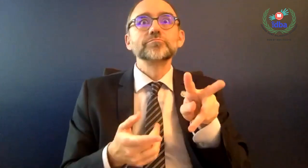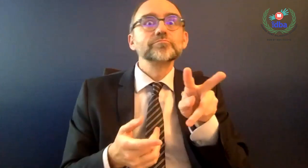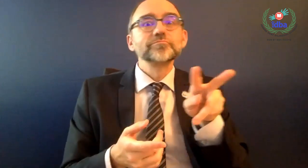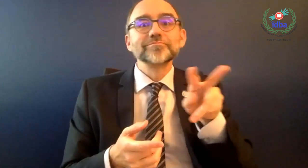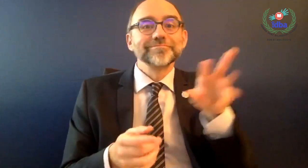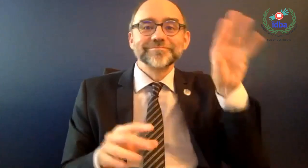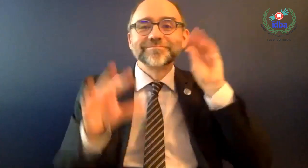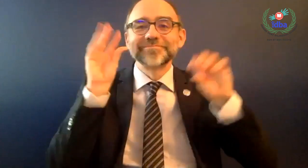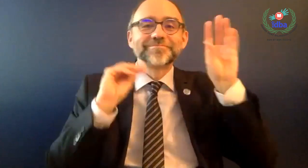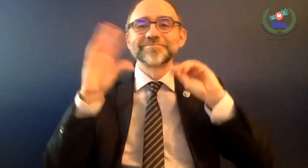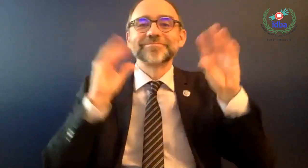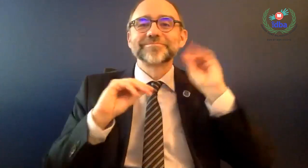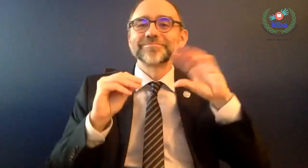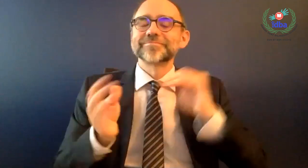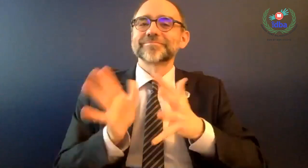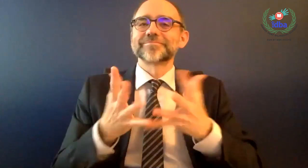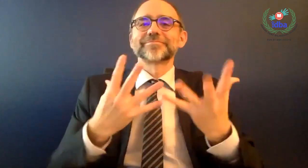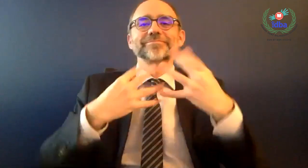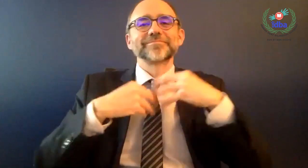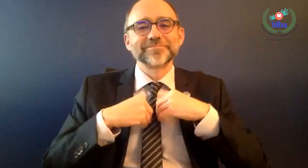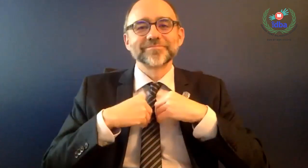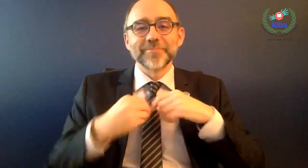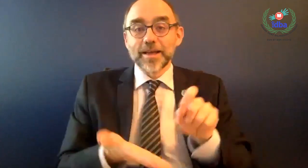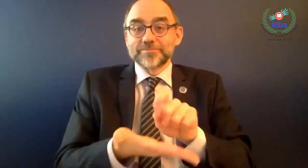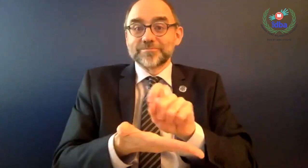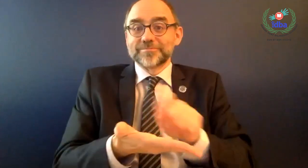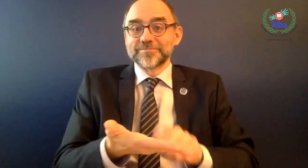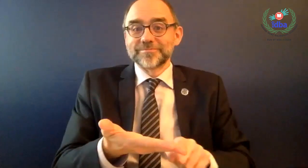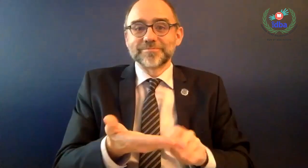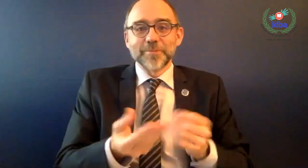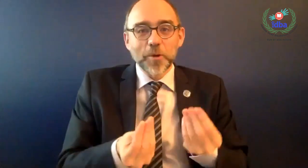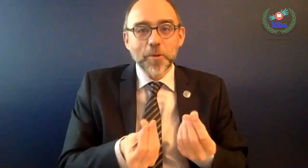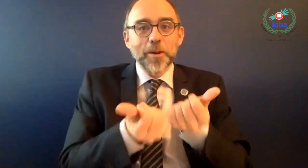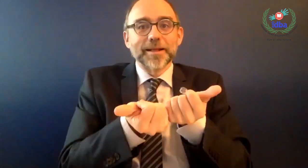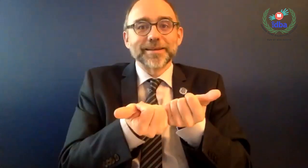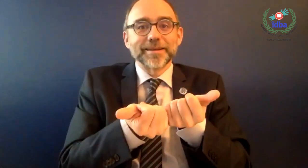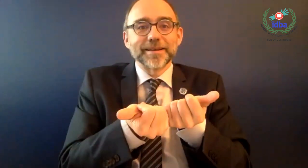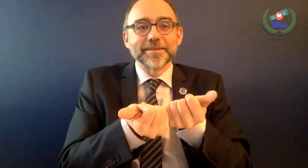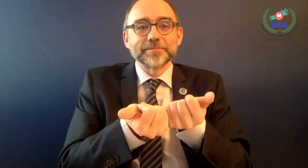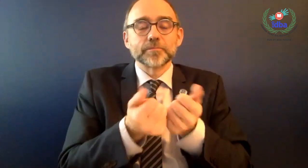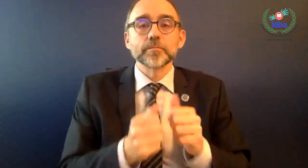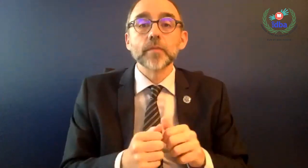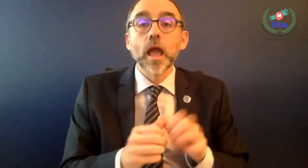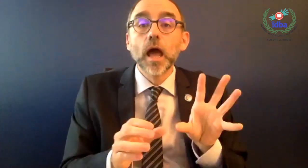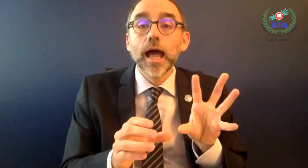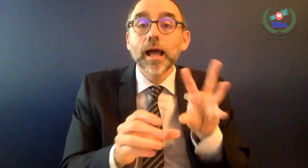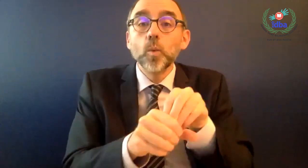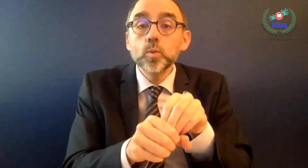language, so that he feels motivated and interested to learn the lessons of that day. So the literacy that